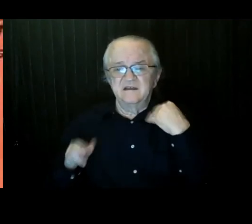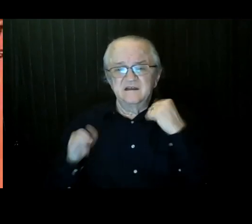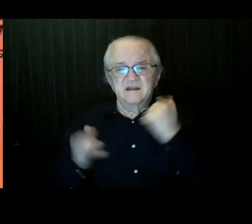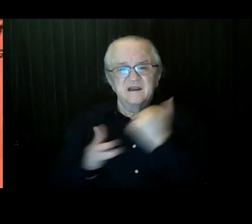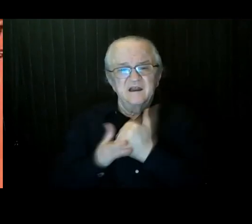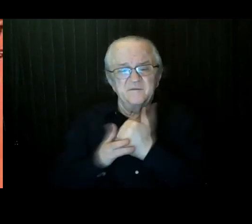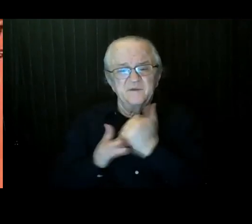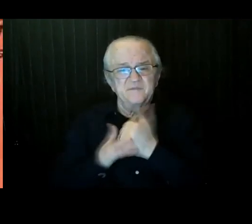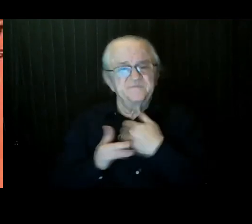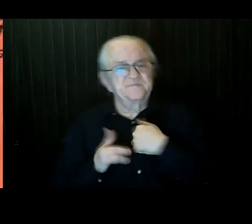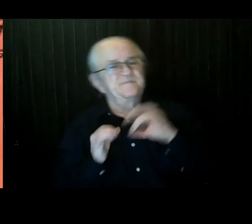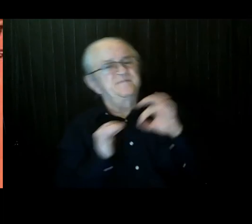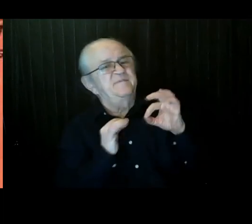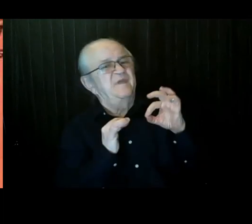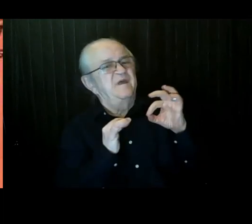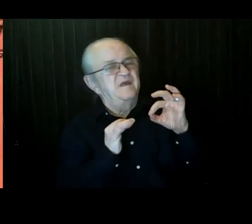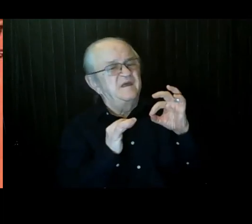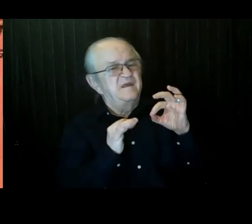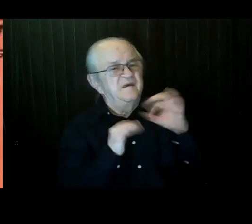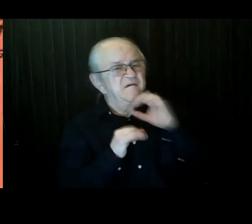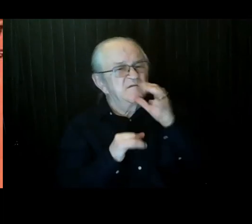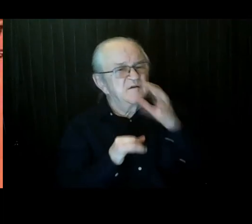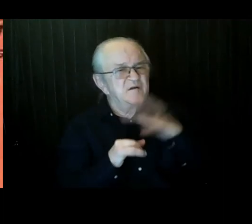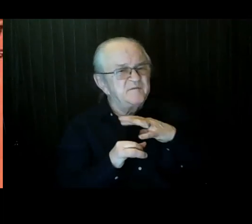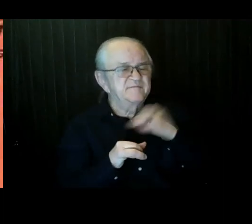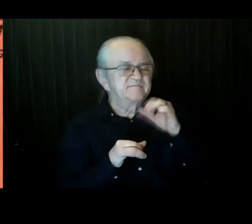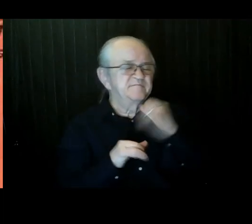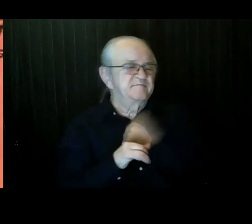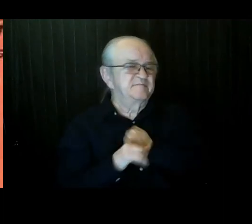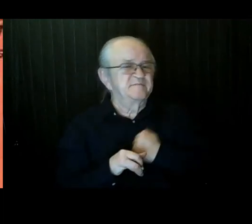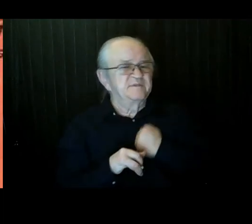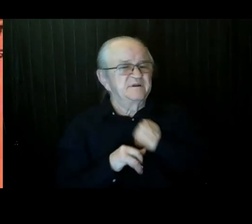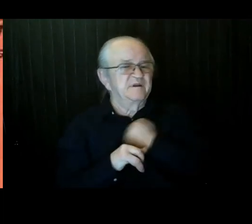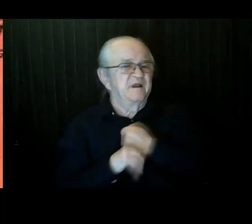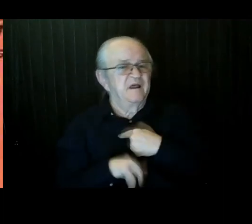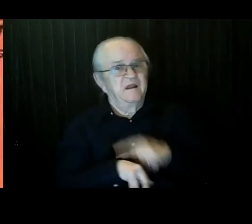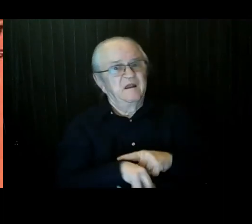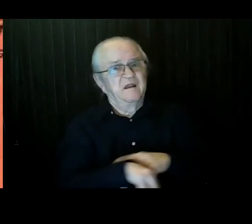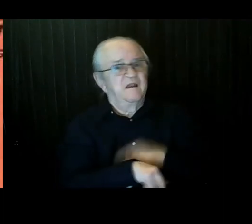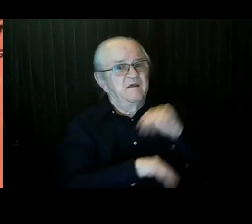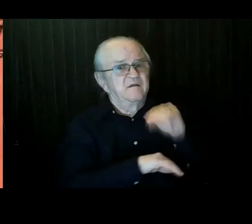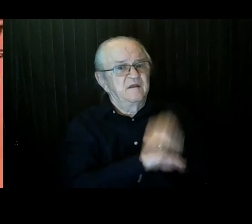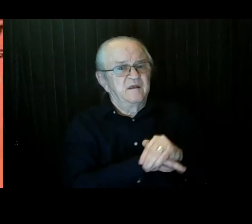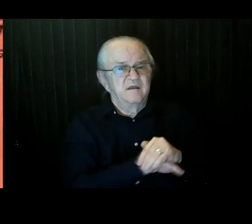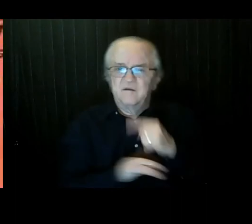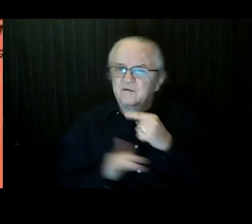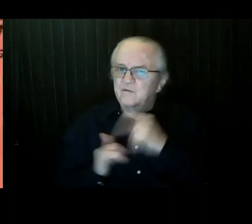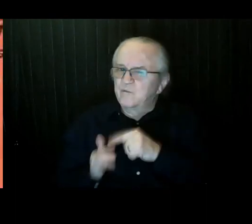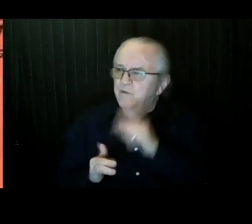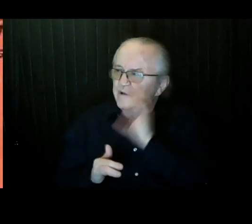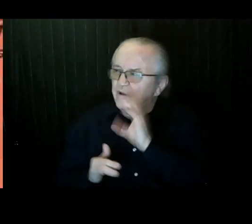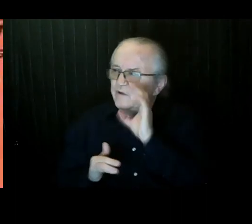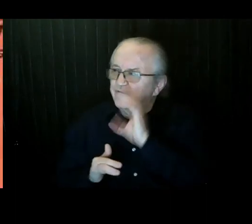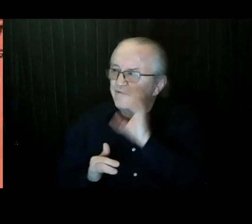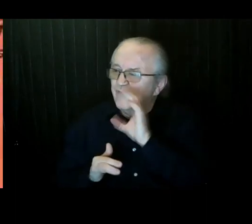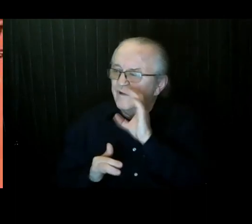young man? And I said, I turn around and I look, it's an old woman. And I said, I'm really sorry. It's been a long night. She says, well, what are you looking for? I